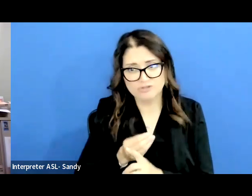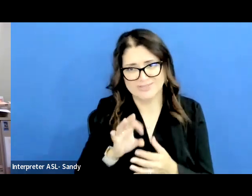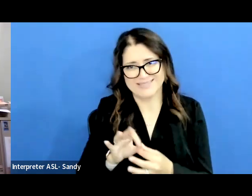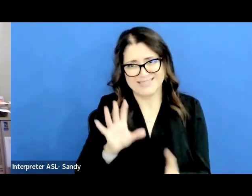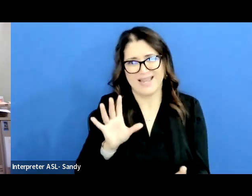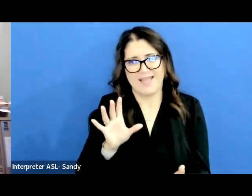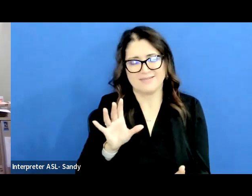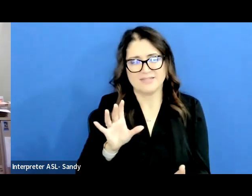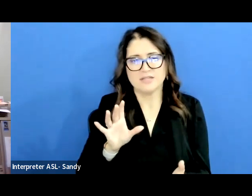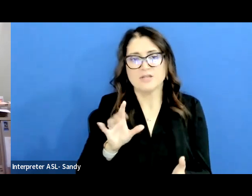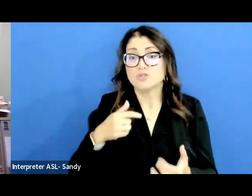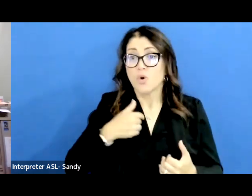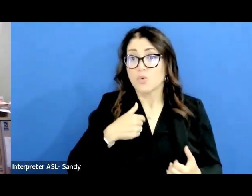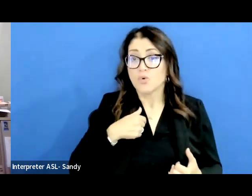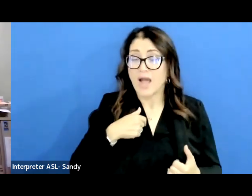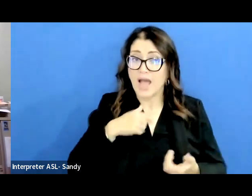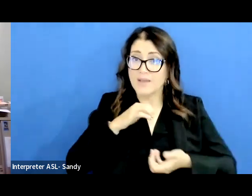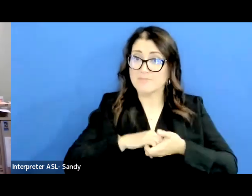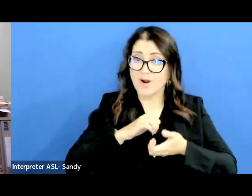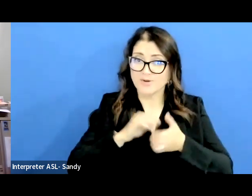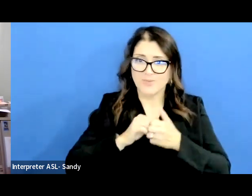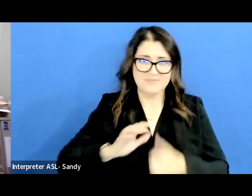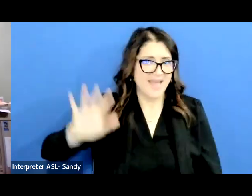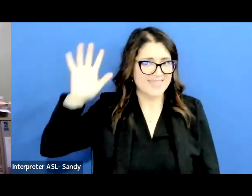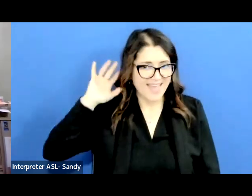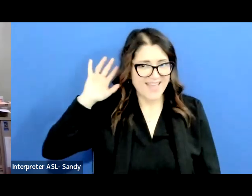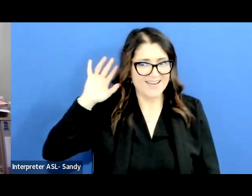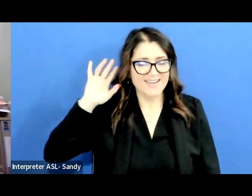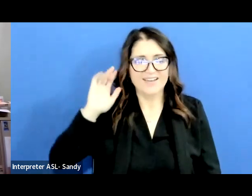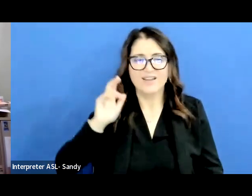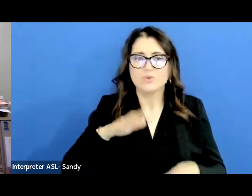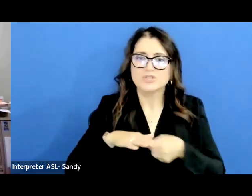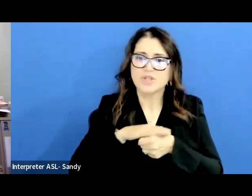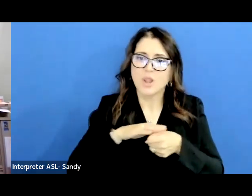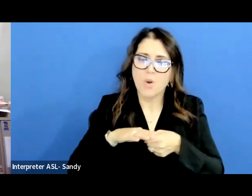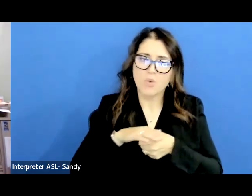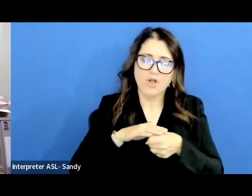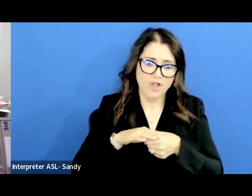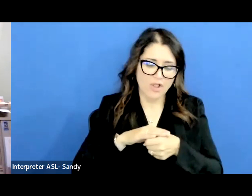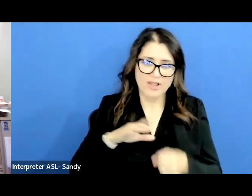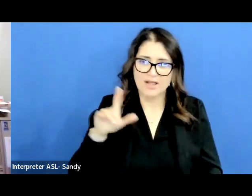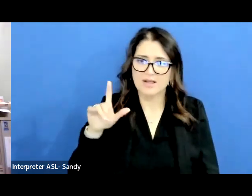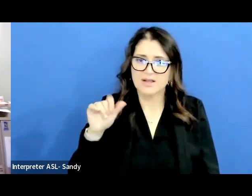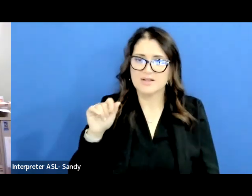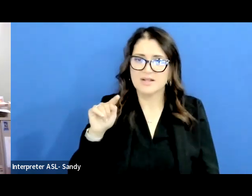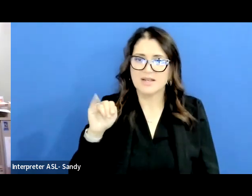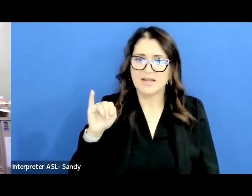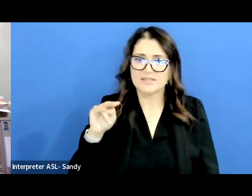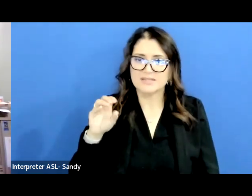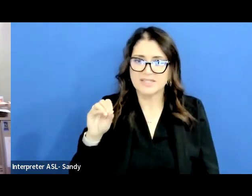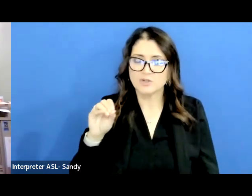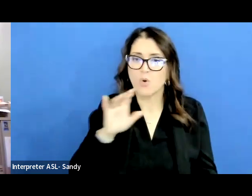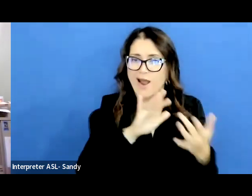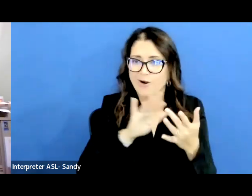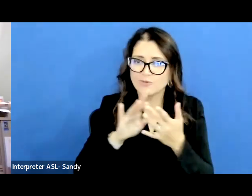back then was the local Latino outreach services